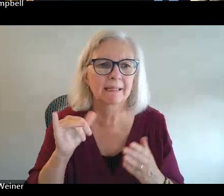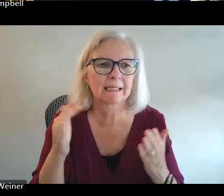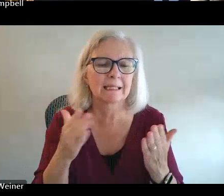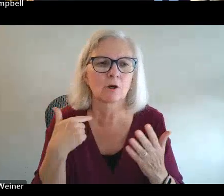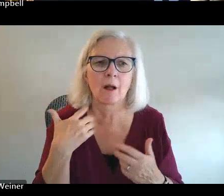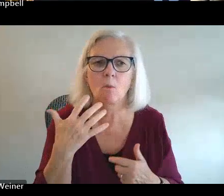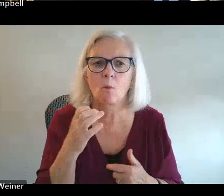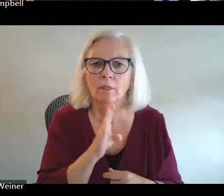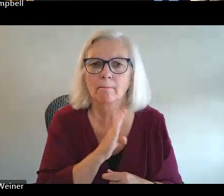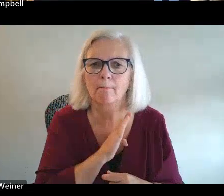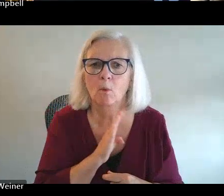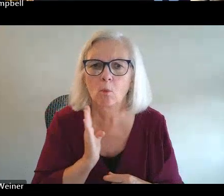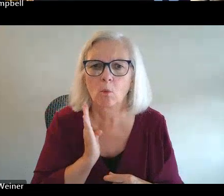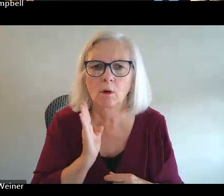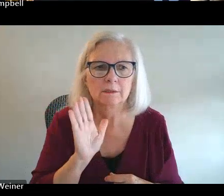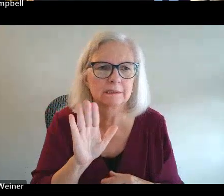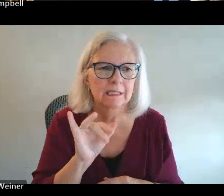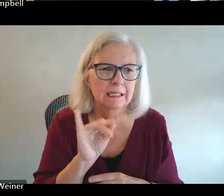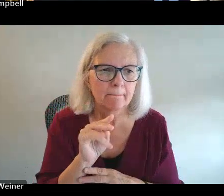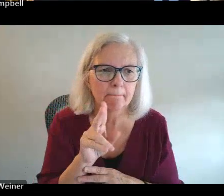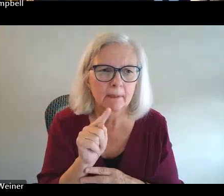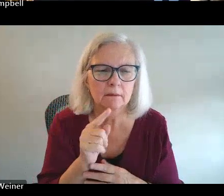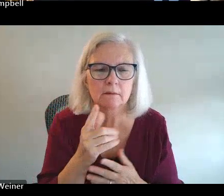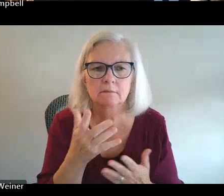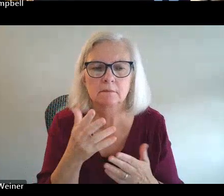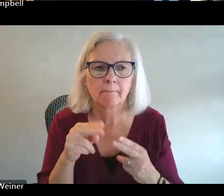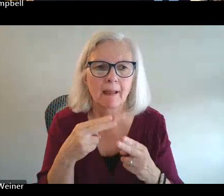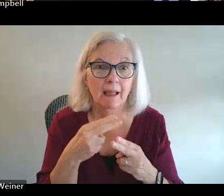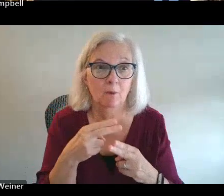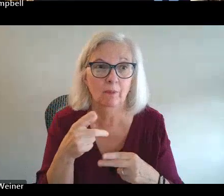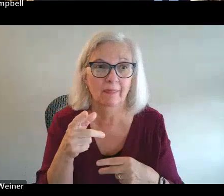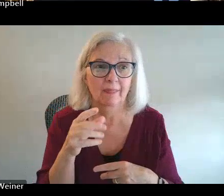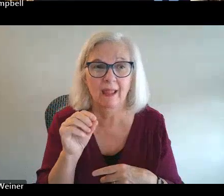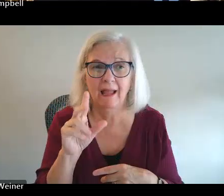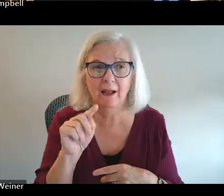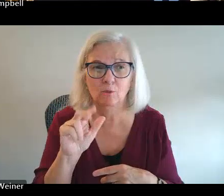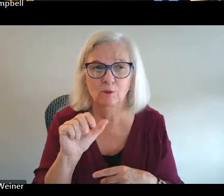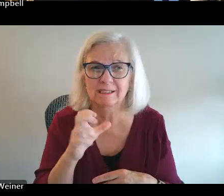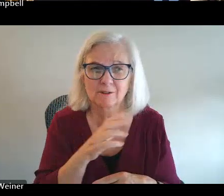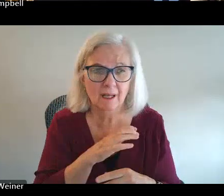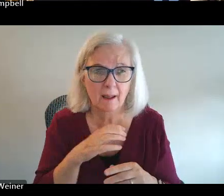Tammy, Yeah, this is Tammy. I did